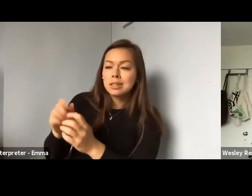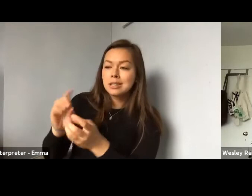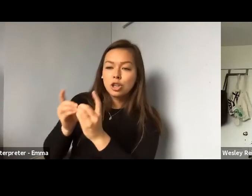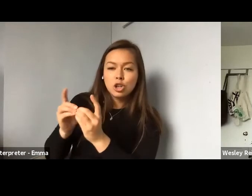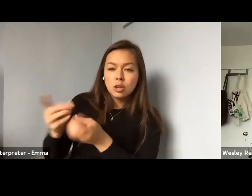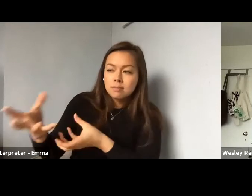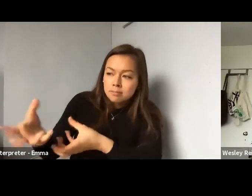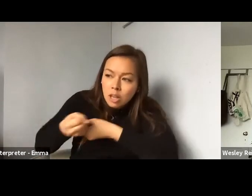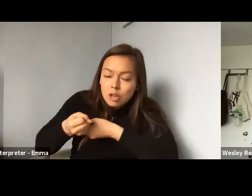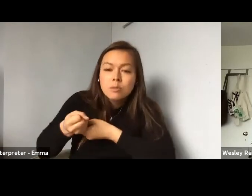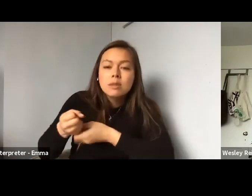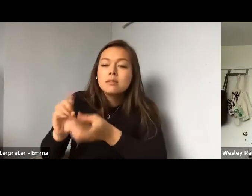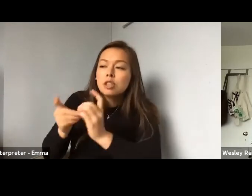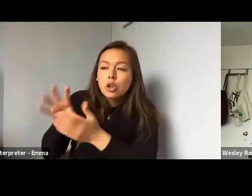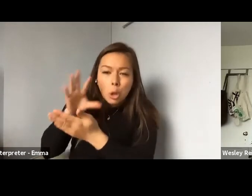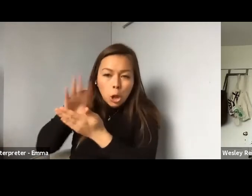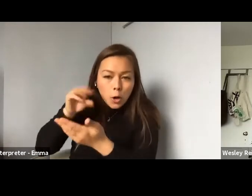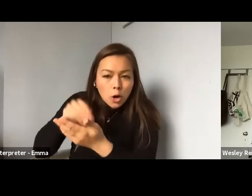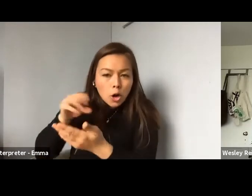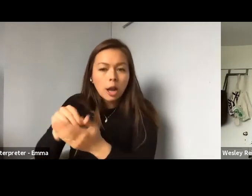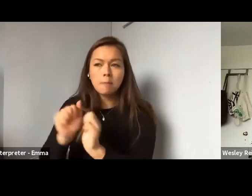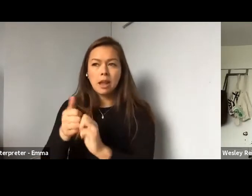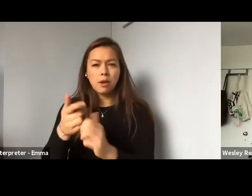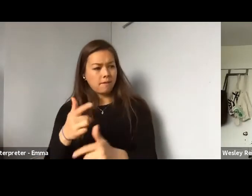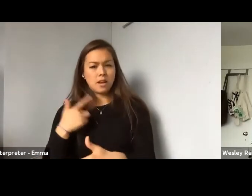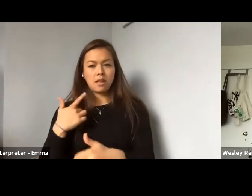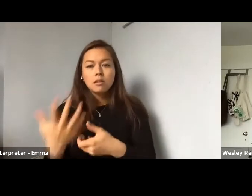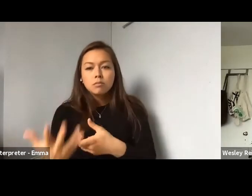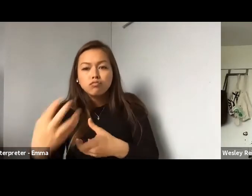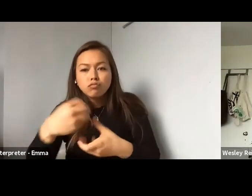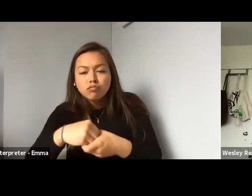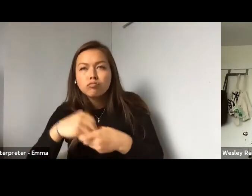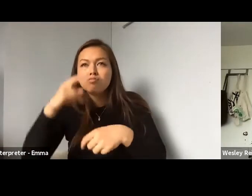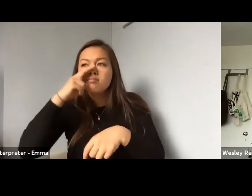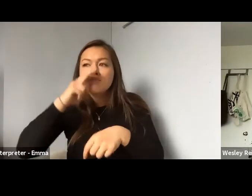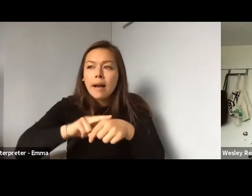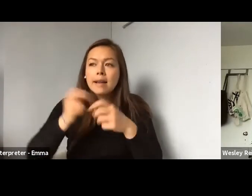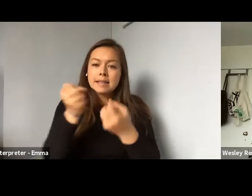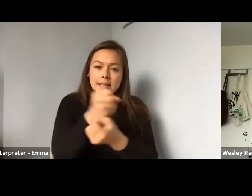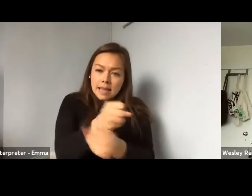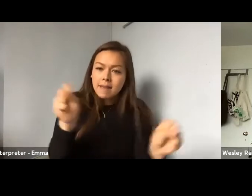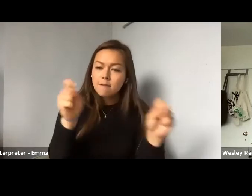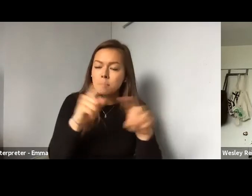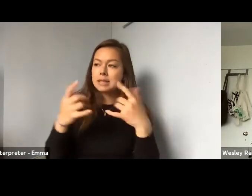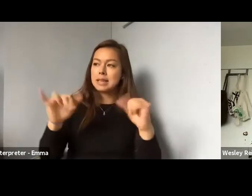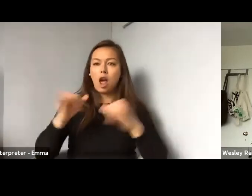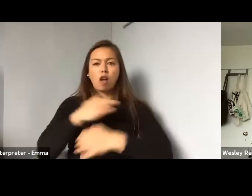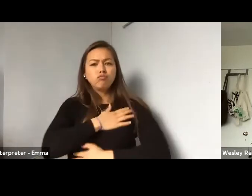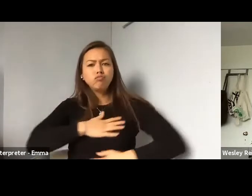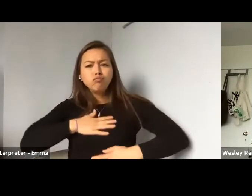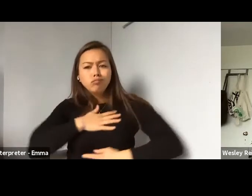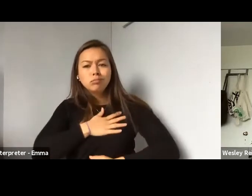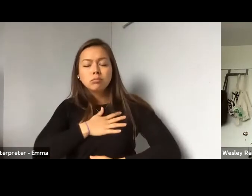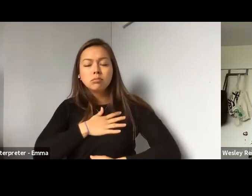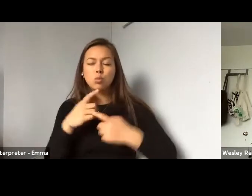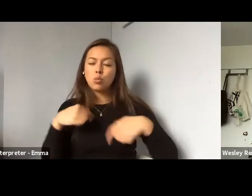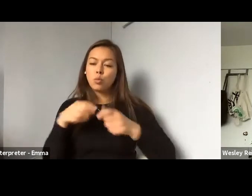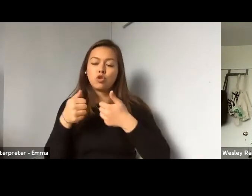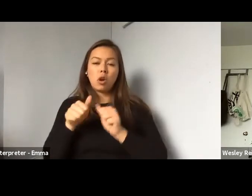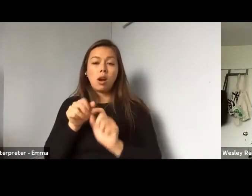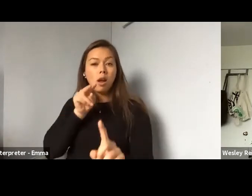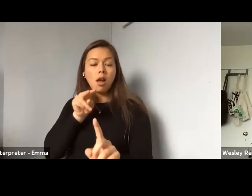felt safe and inclusive, fun, and yet enjoyable. We wanted to think really about the participant and learner experience.